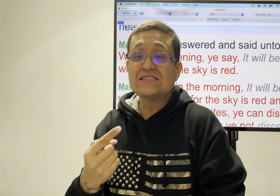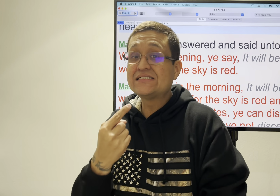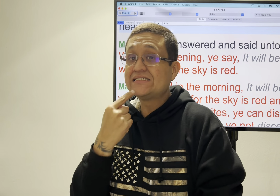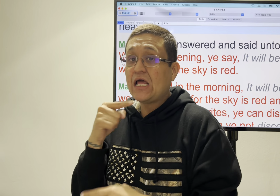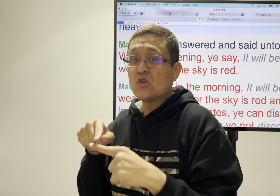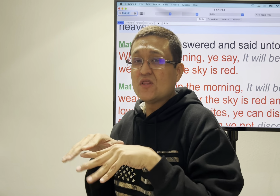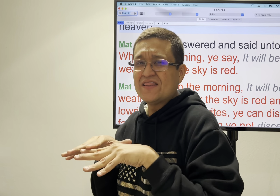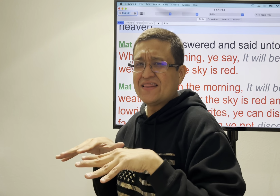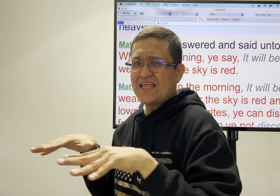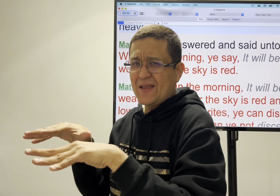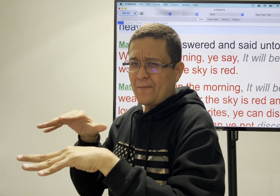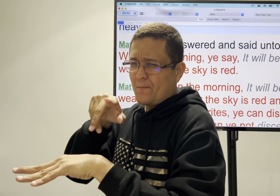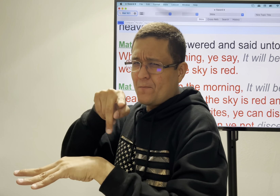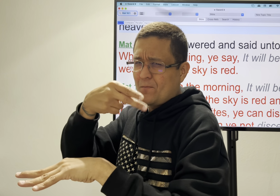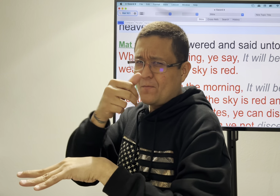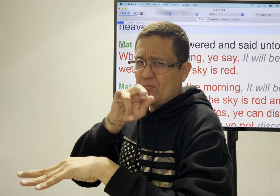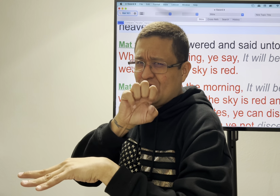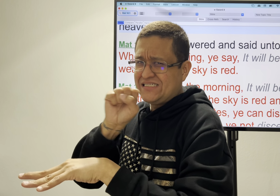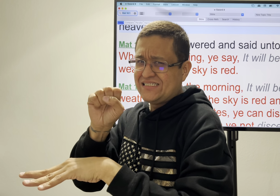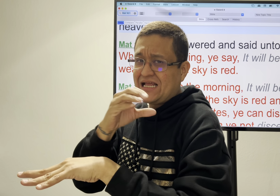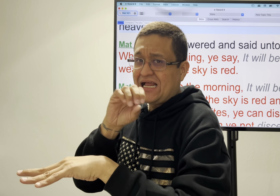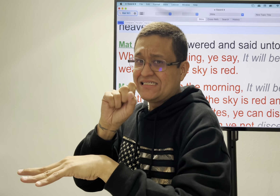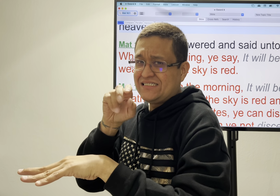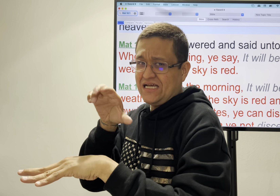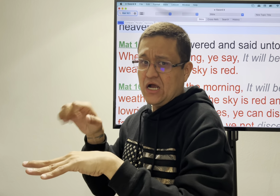He, meaning Jesus, answered and said unto them,